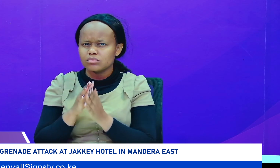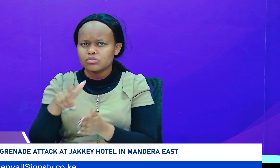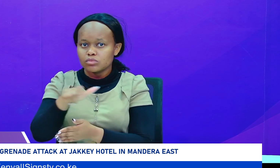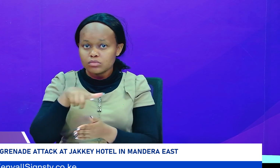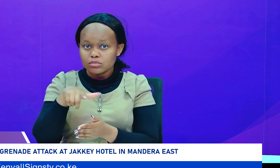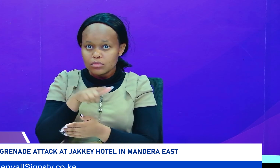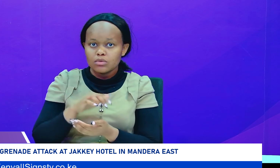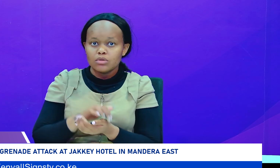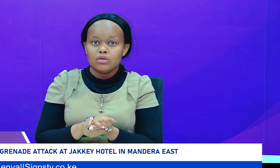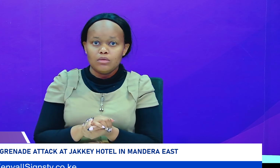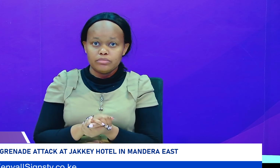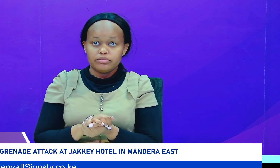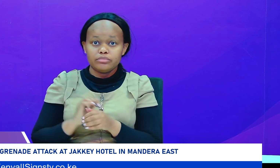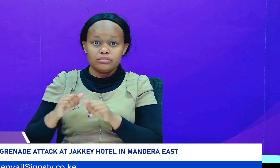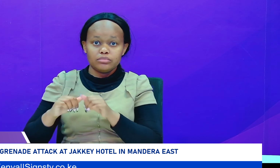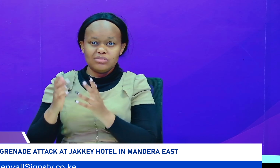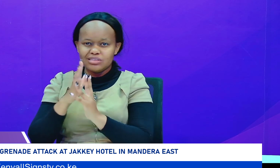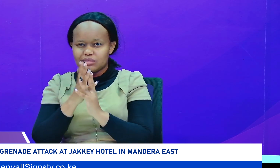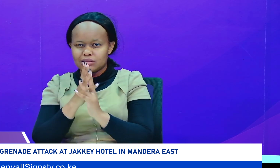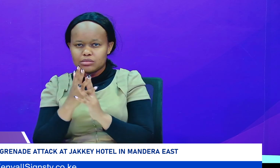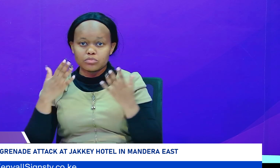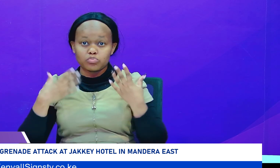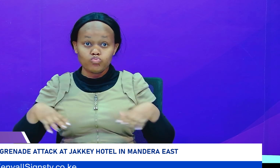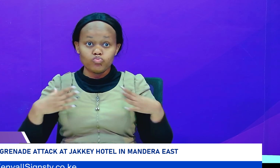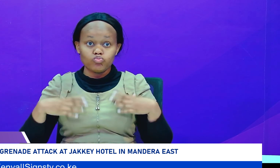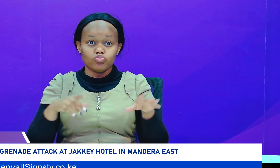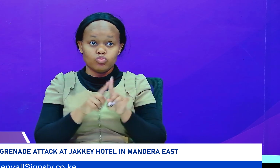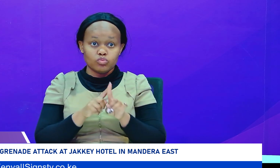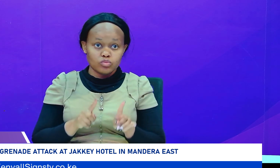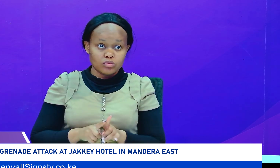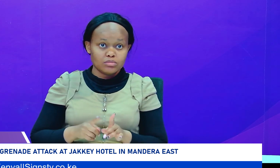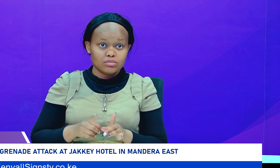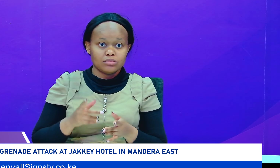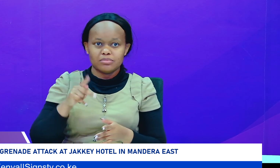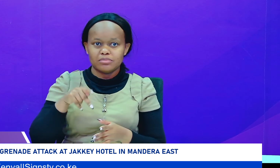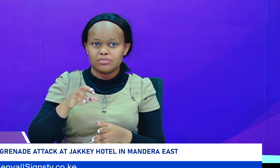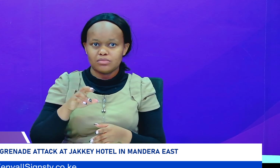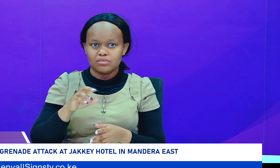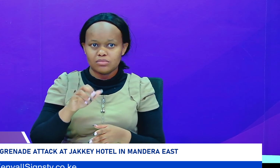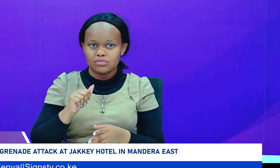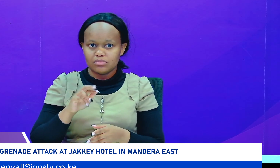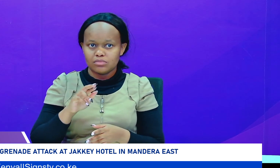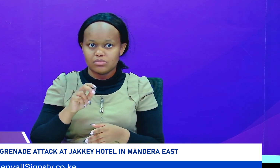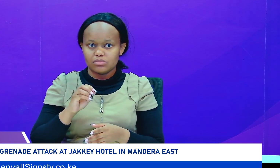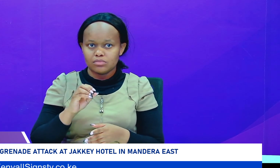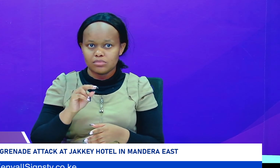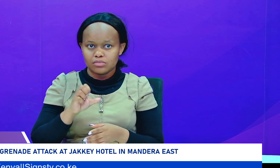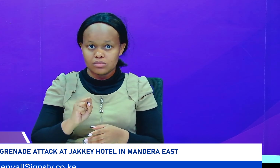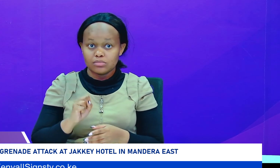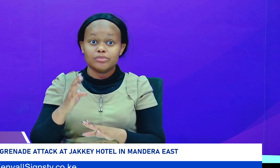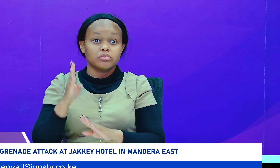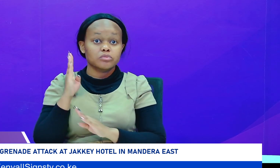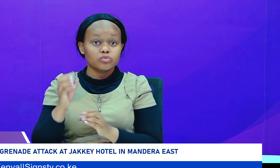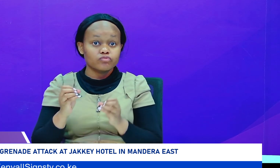According to preliminary reports, the explosive was hurled at the hotel, which is popular